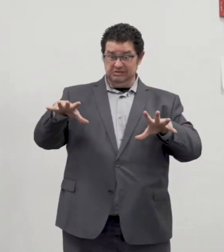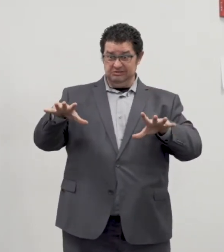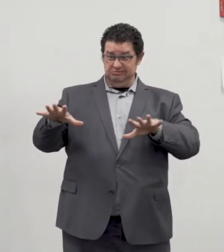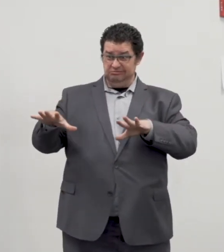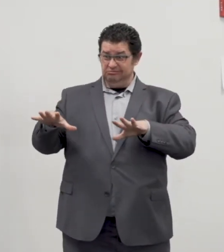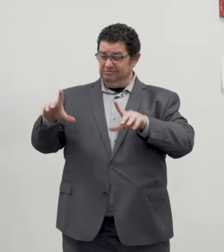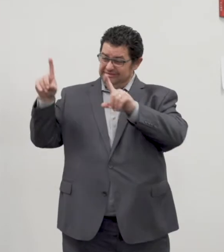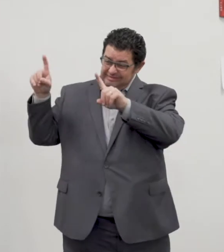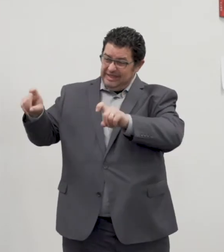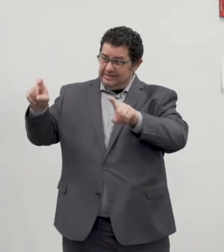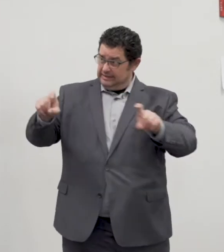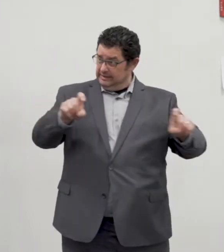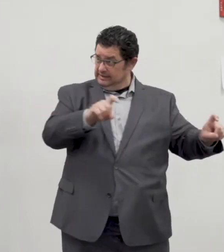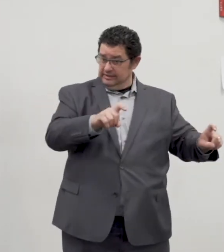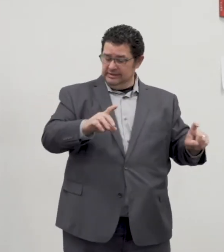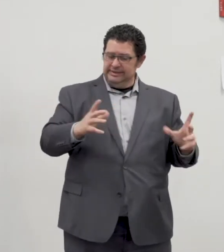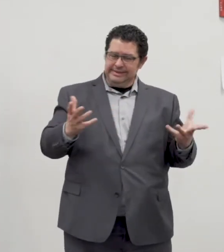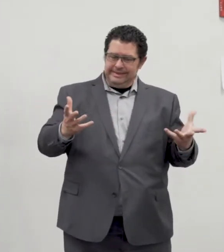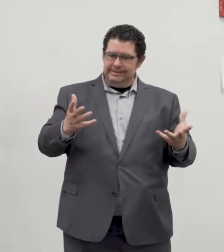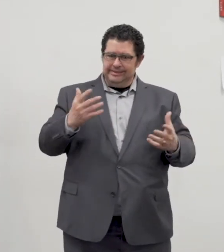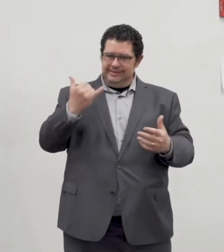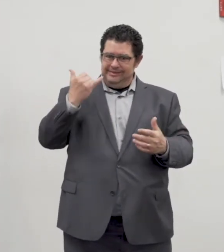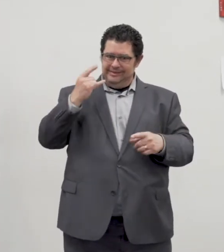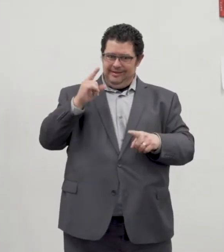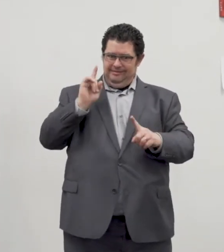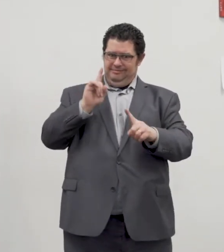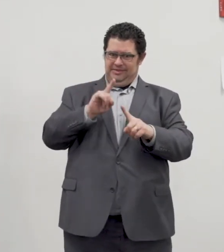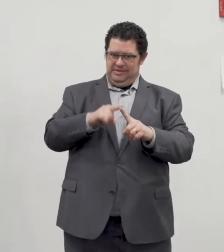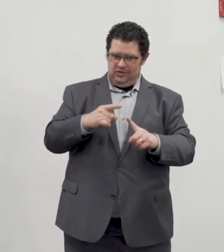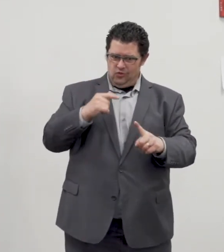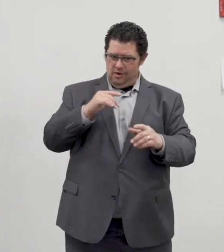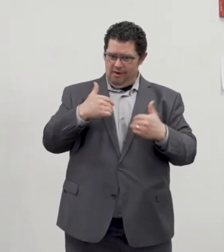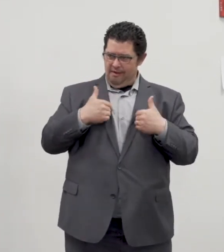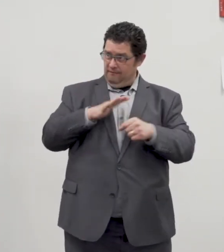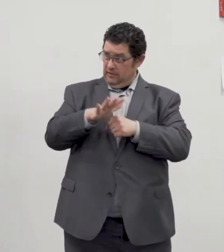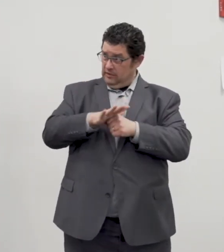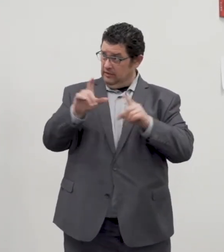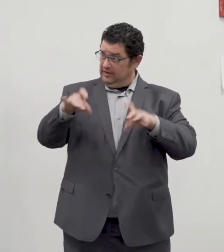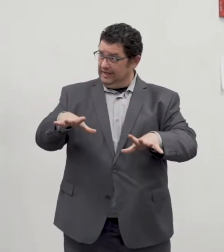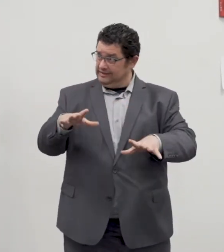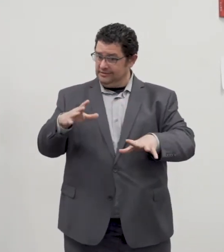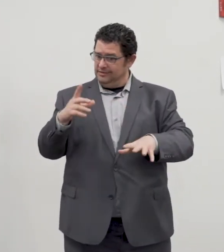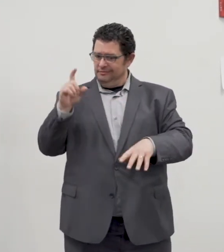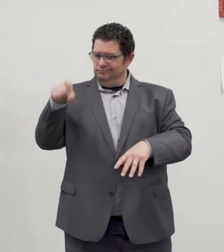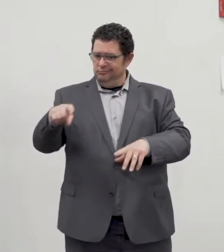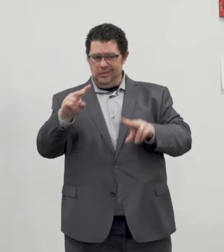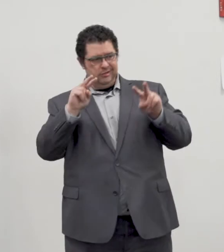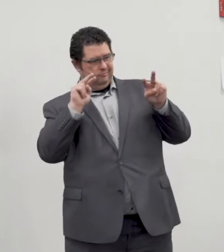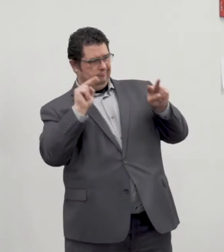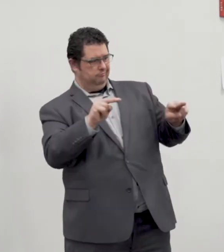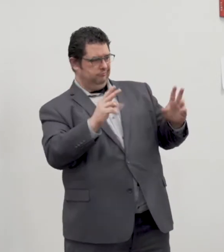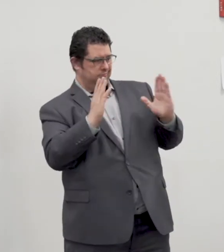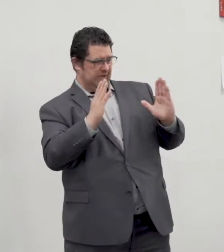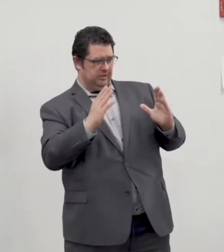we're not there. In the absence of testing, then we have to watch our hospital data. And the best